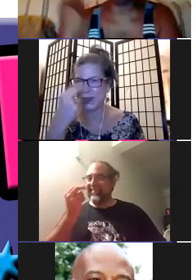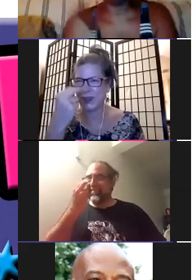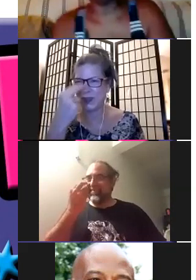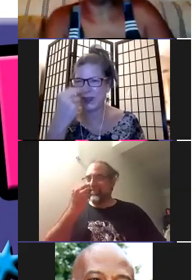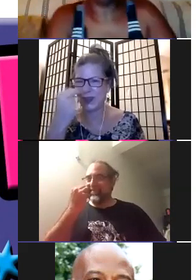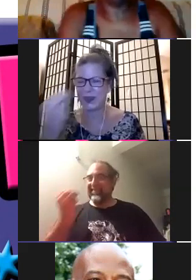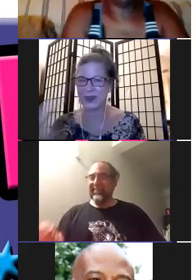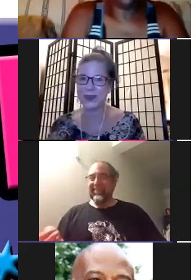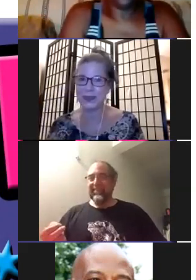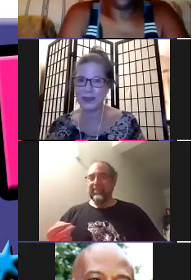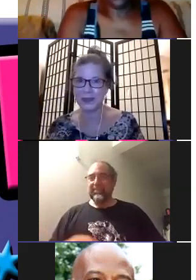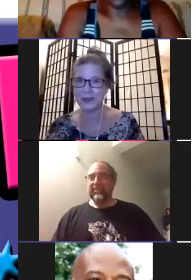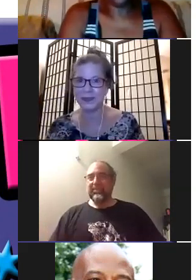Funny.